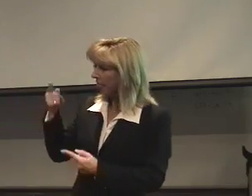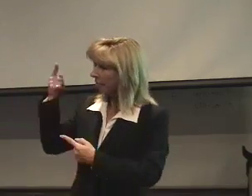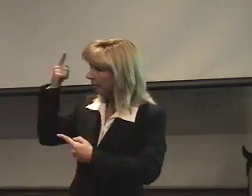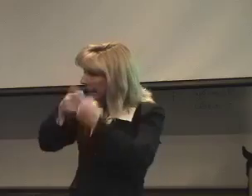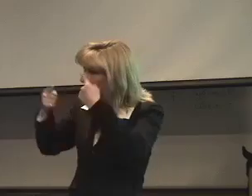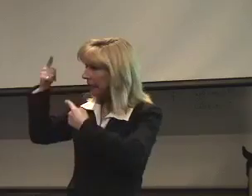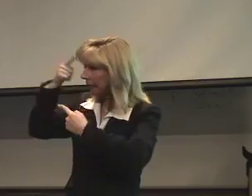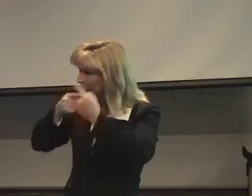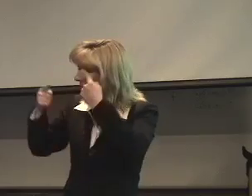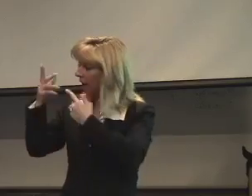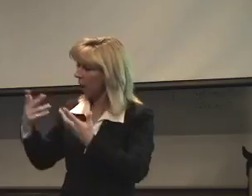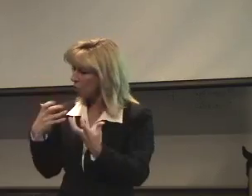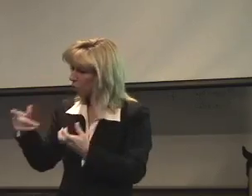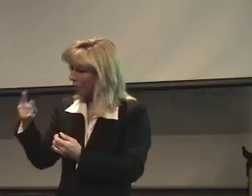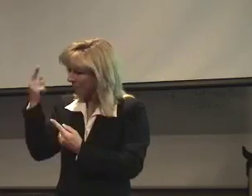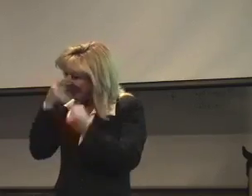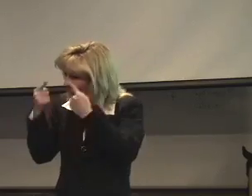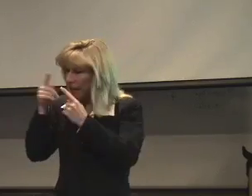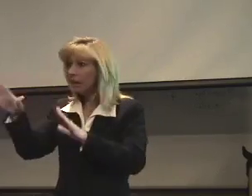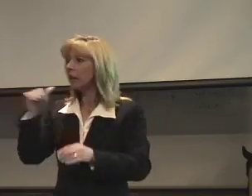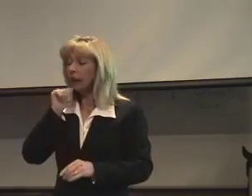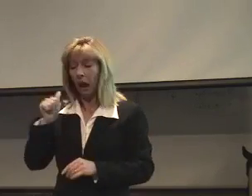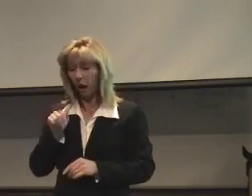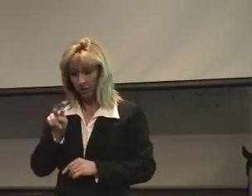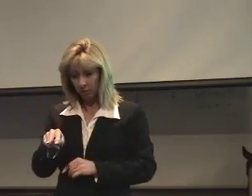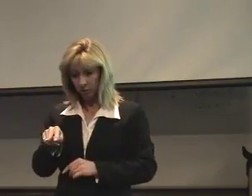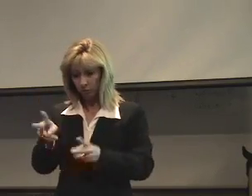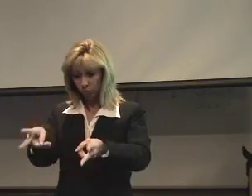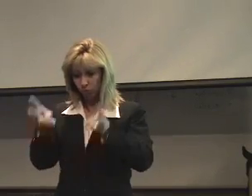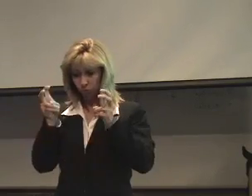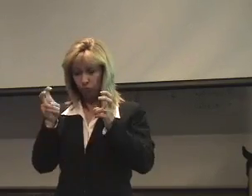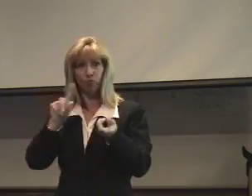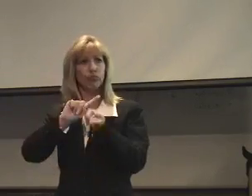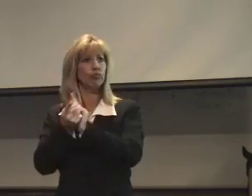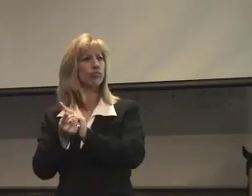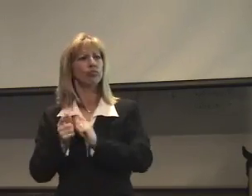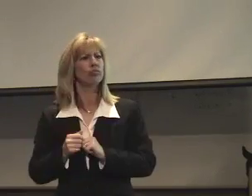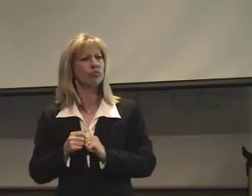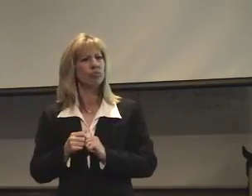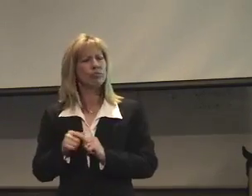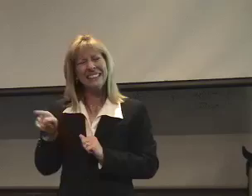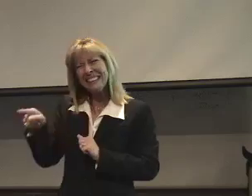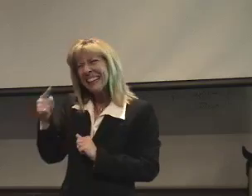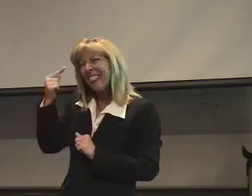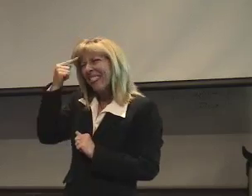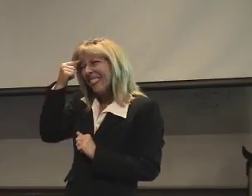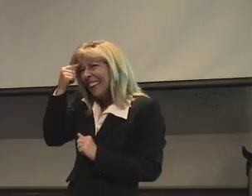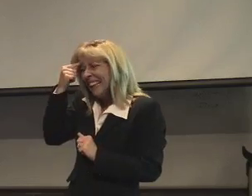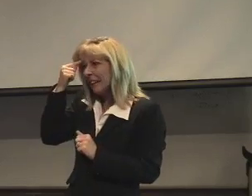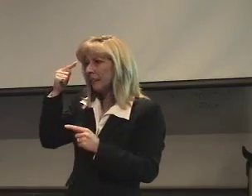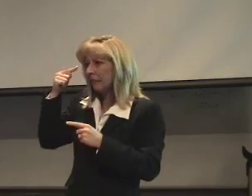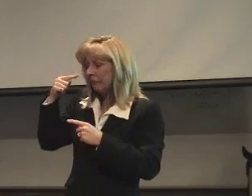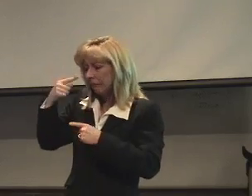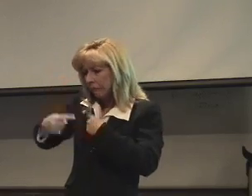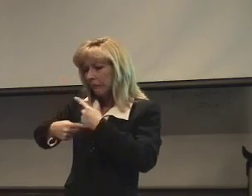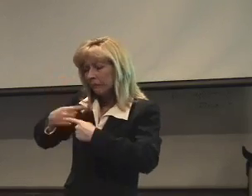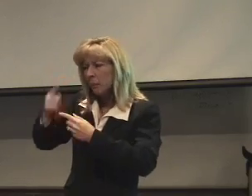what you're reading and how you're going to sign this. Because really, he has a very strong transliteration style. So I want you to stop doing